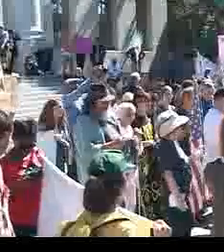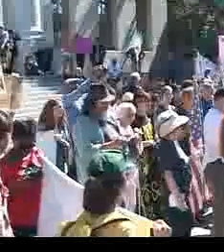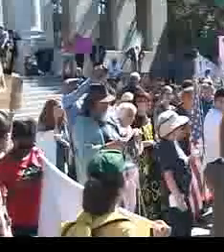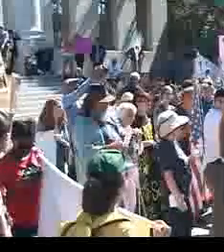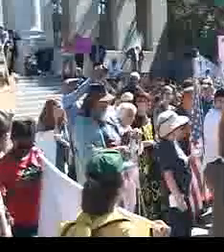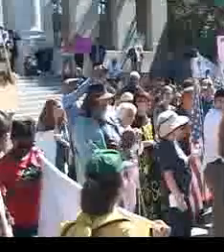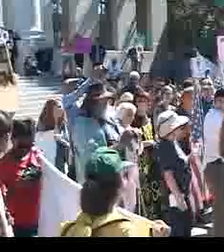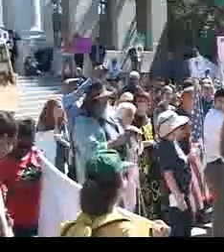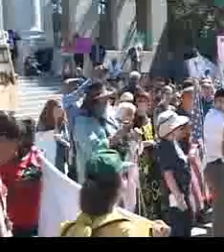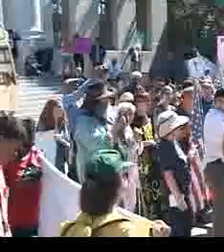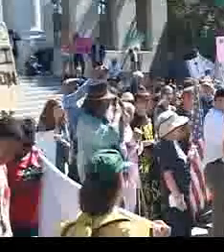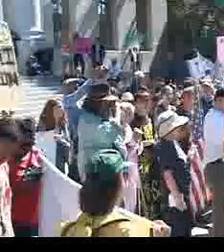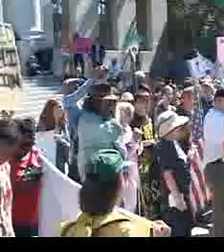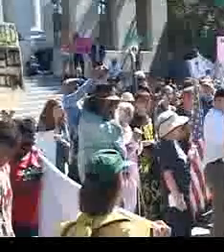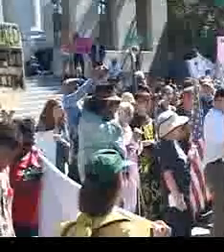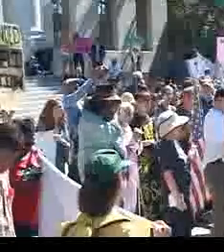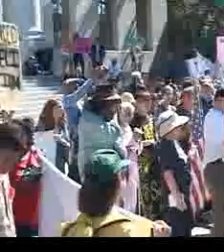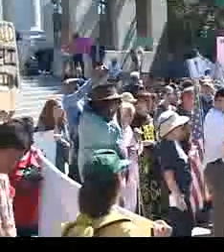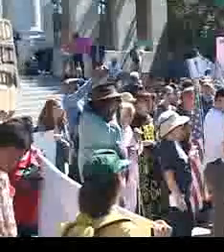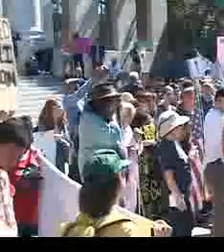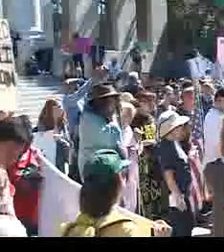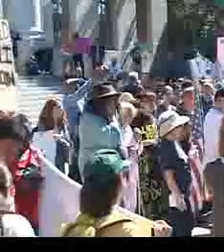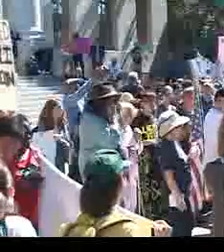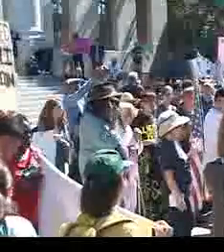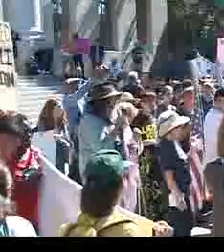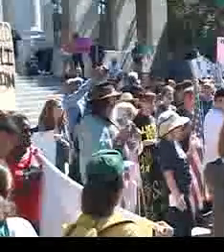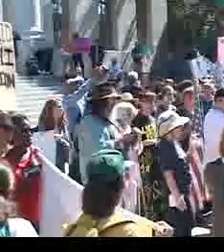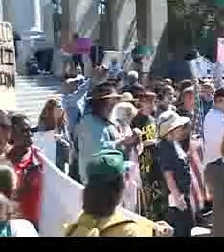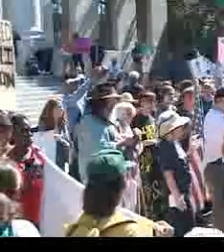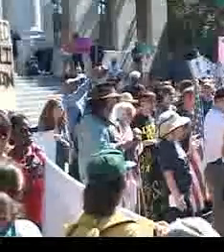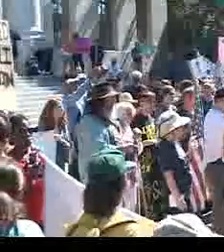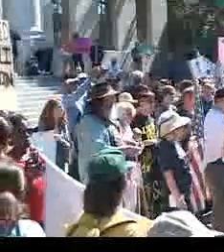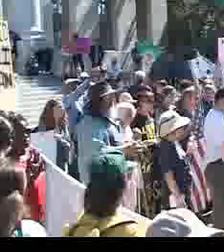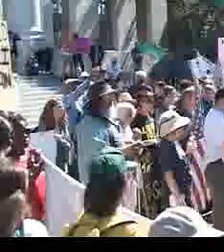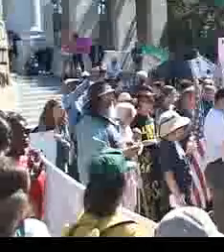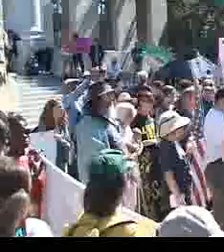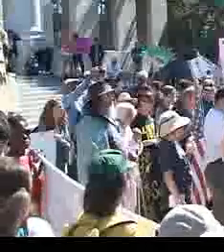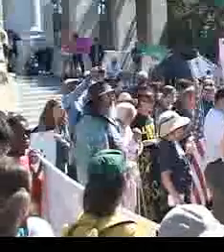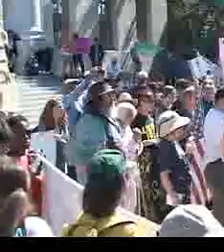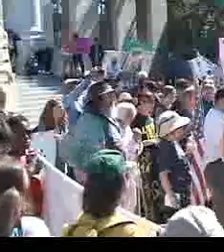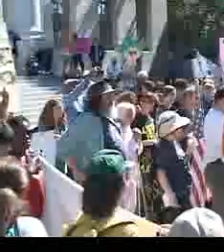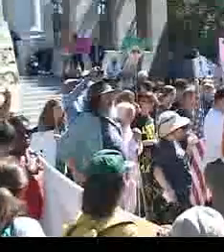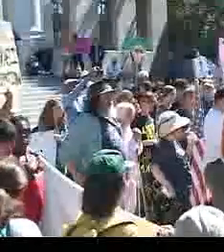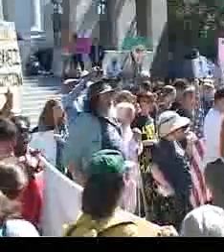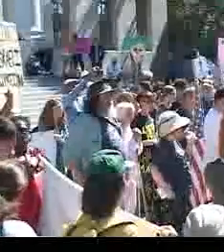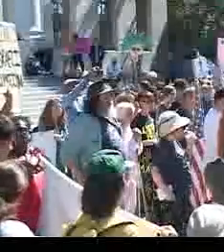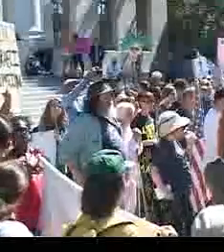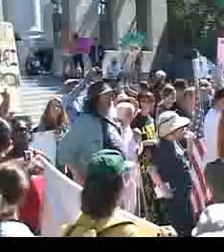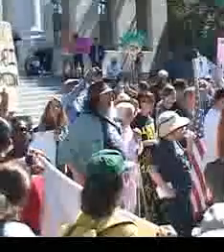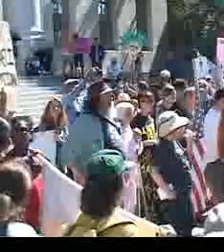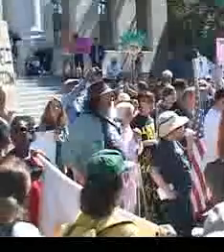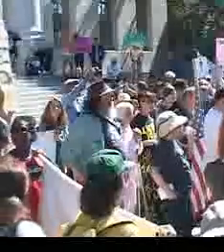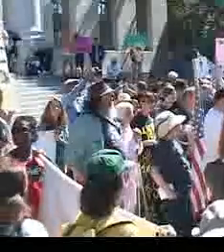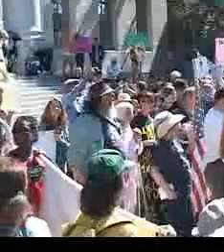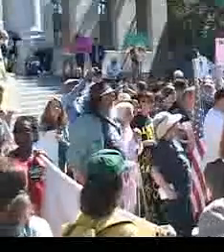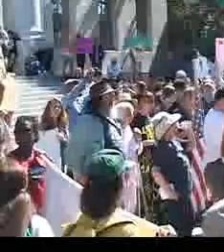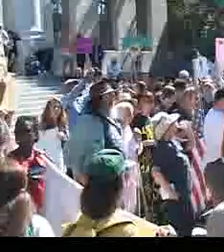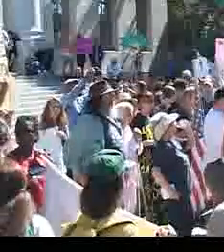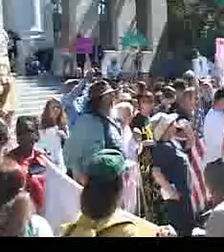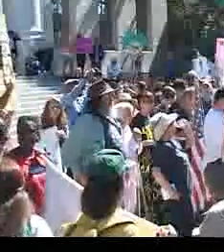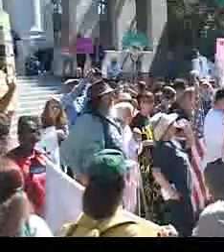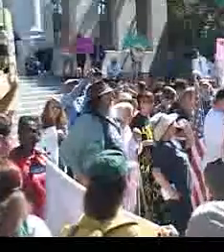raw materials, but we're a bunch of raw materials that don't mean to be have any process upon us, don't mean to be made into any